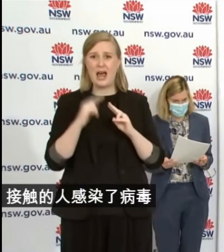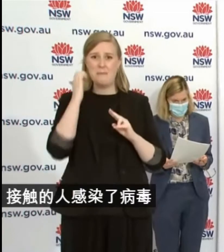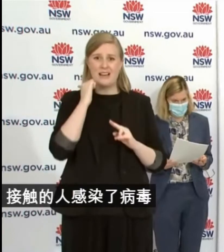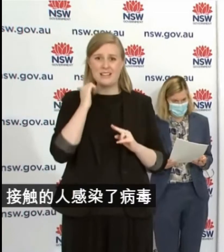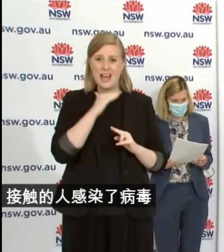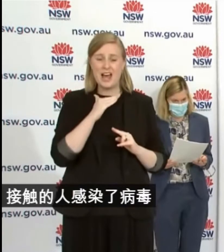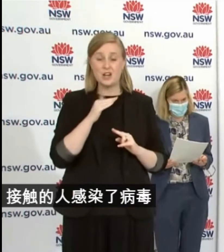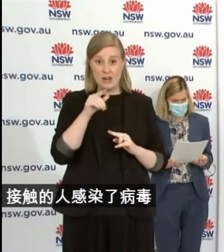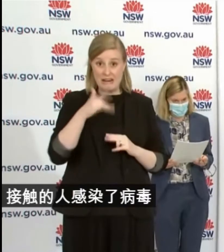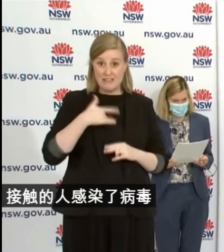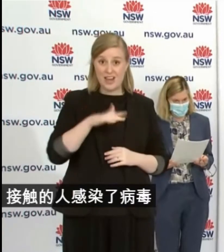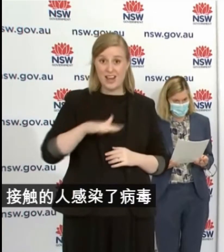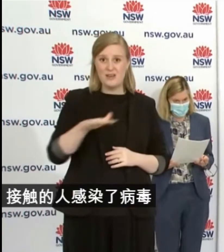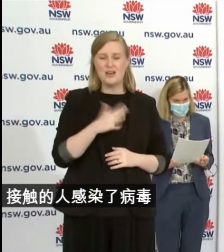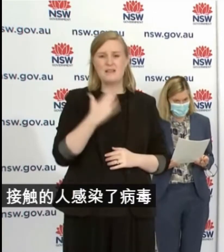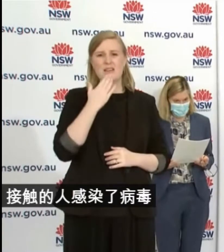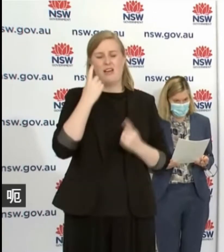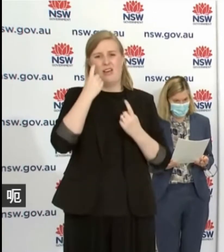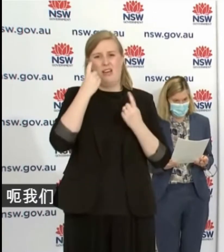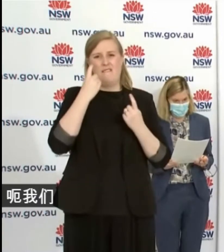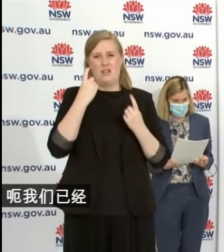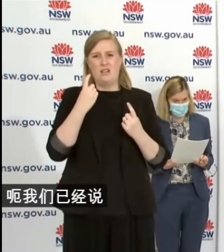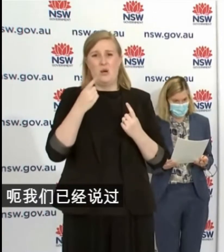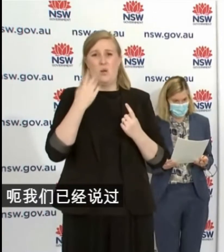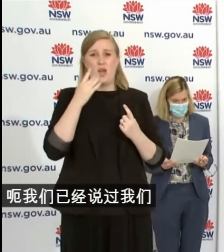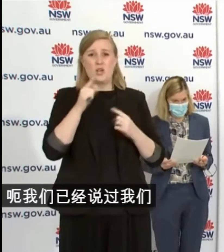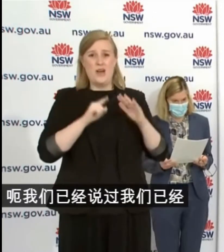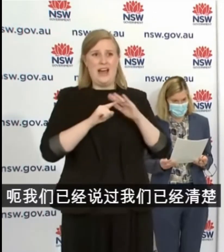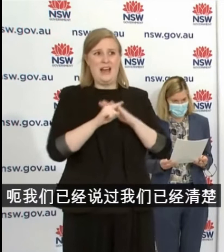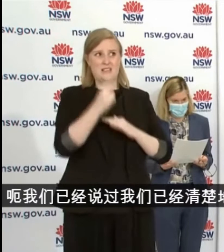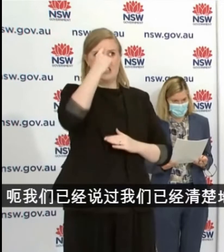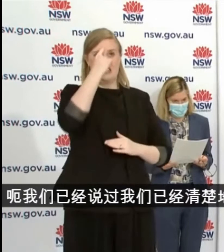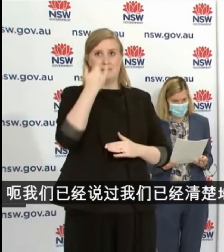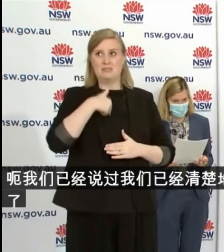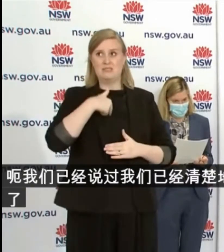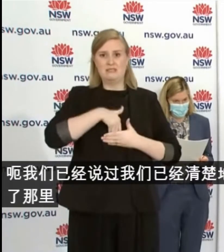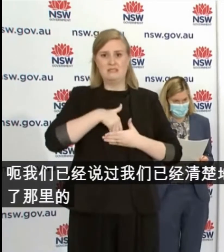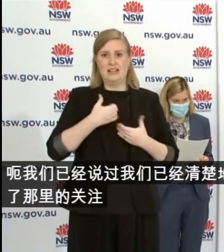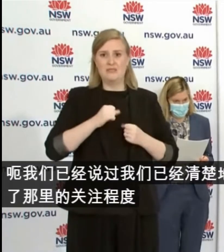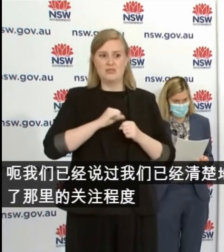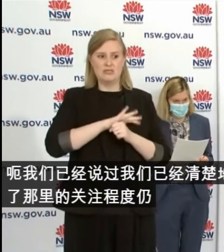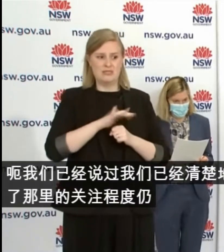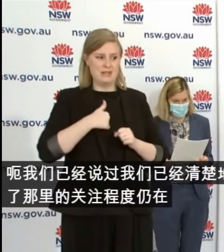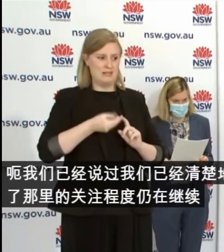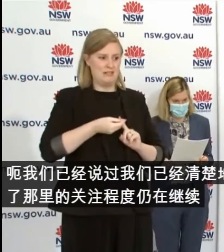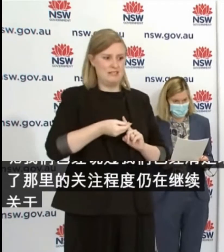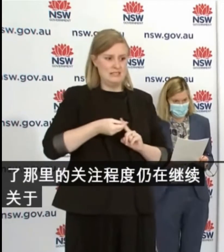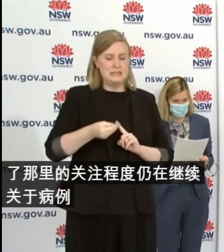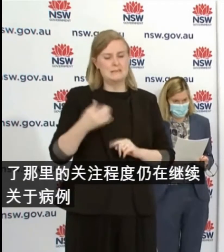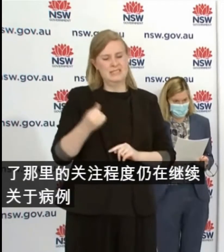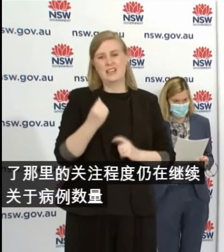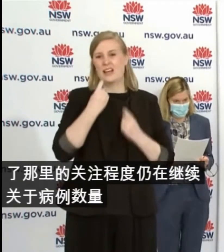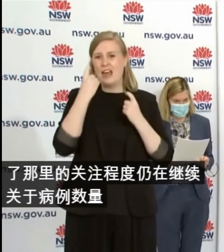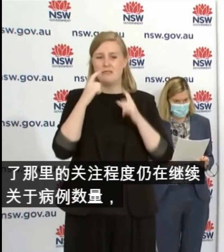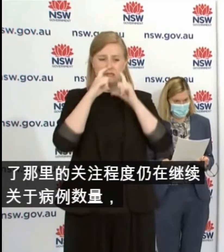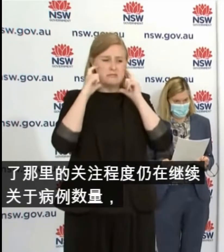as Western New South Wales is concerned, we have seen obviously the concern level there continue in relation to the number